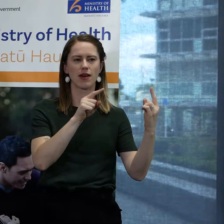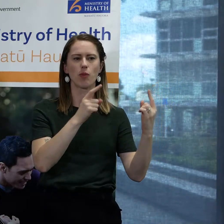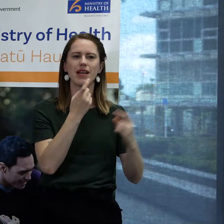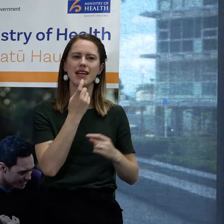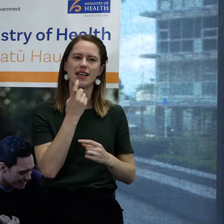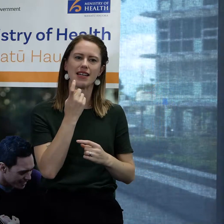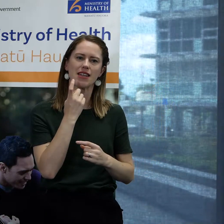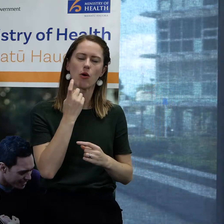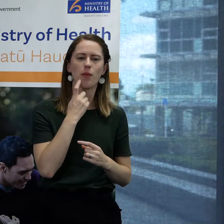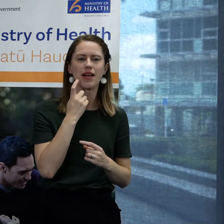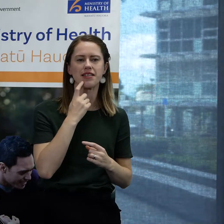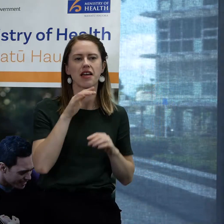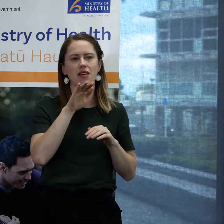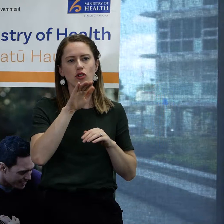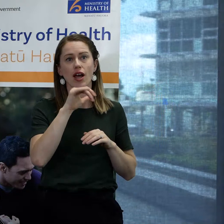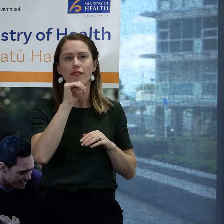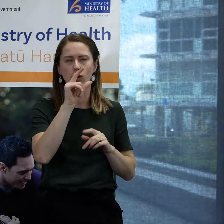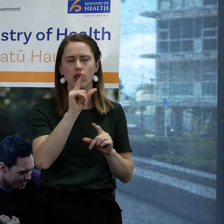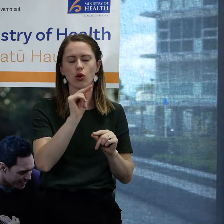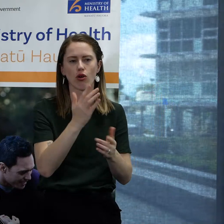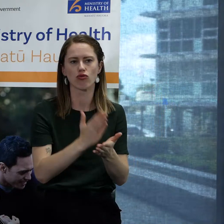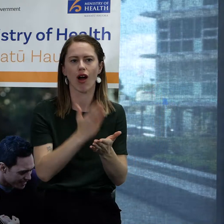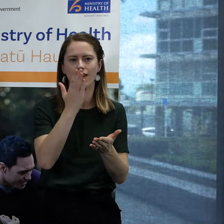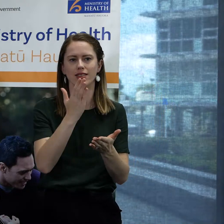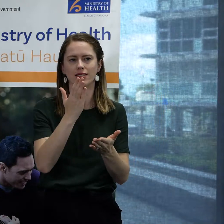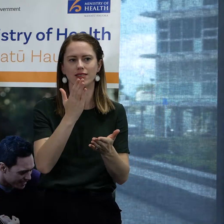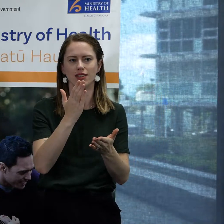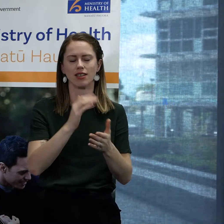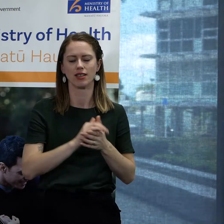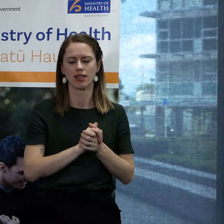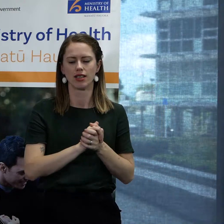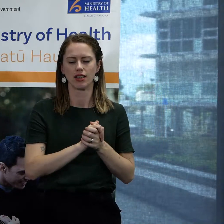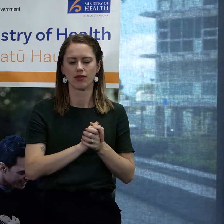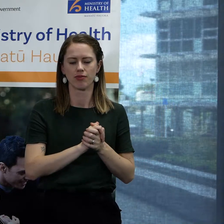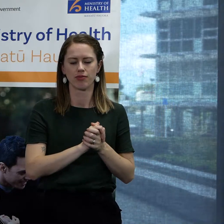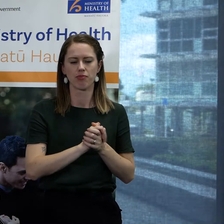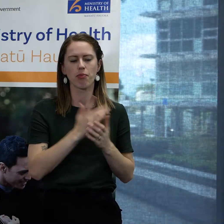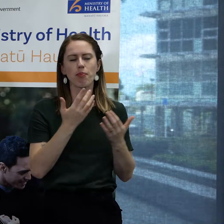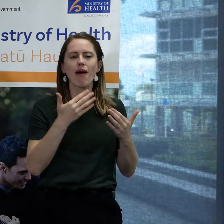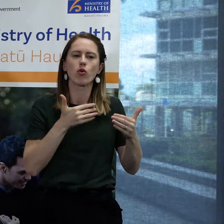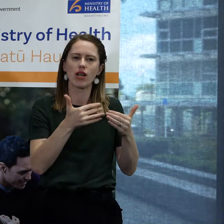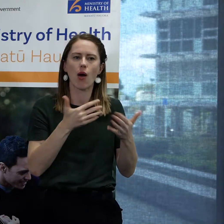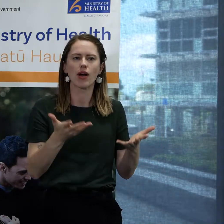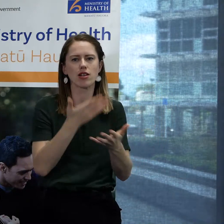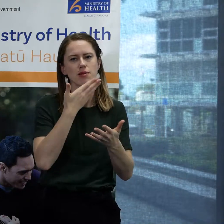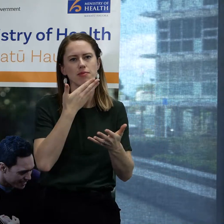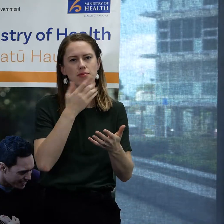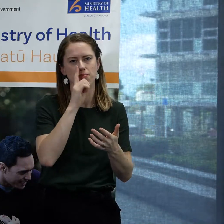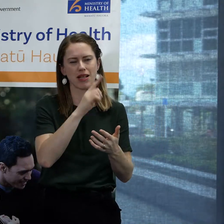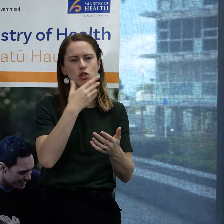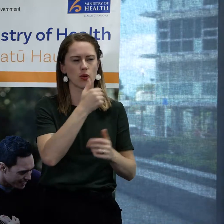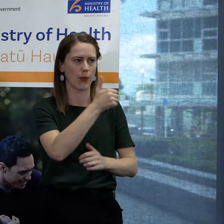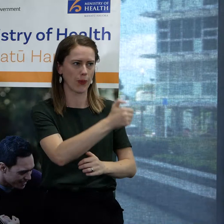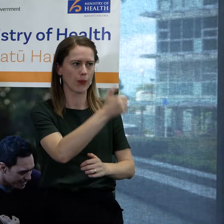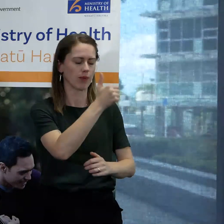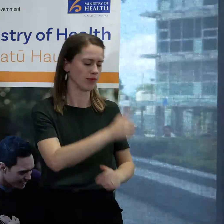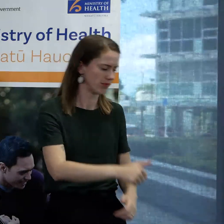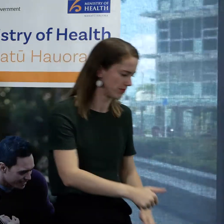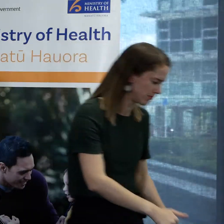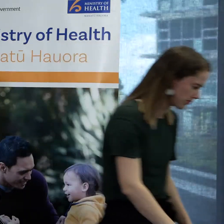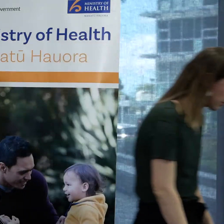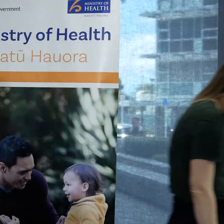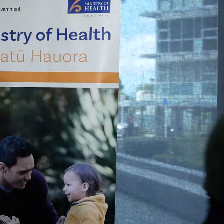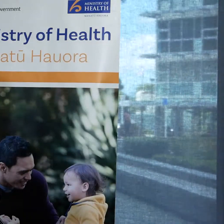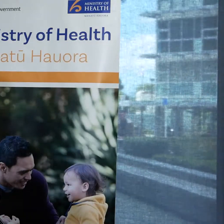perhaps than the requirement, if we can get it right, than the requirement to scan the QR codes. In the meantime, I'm encouraging people to do so. When will you decide